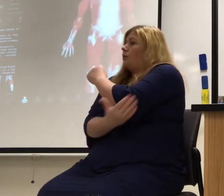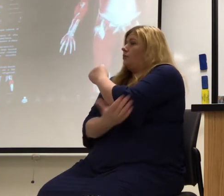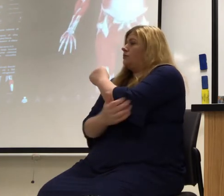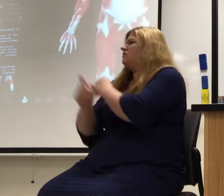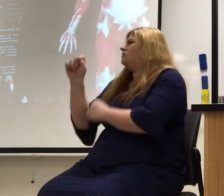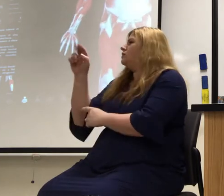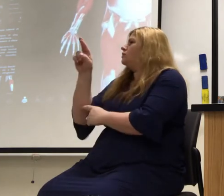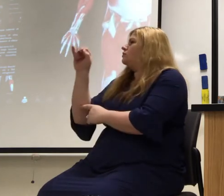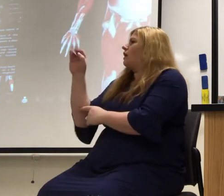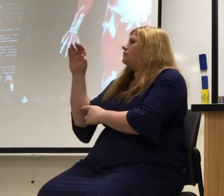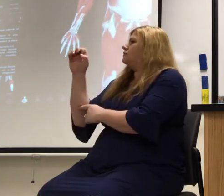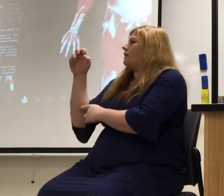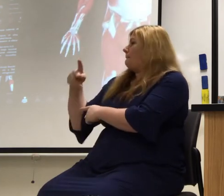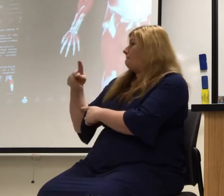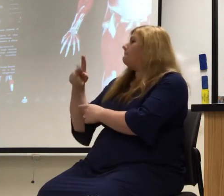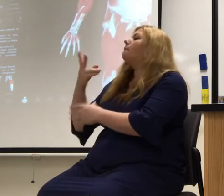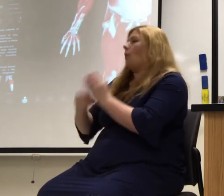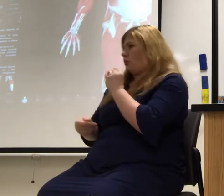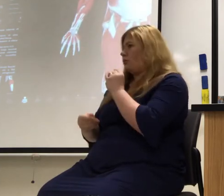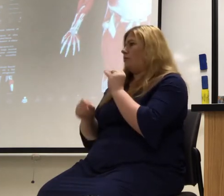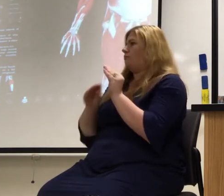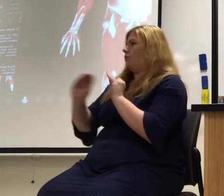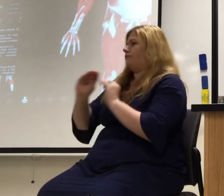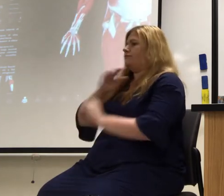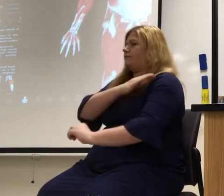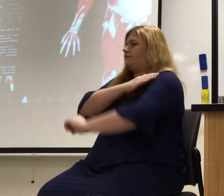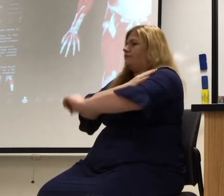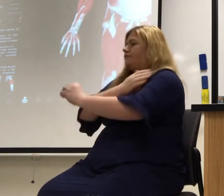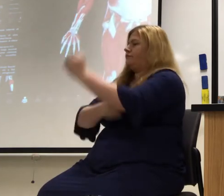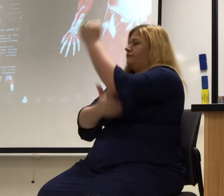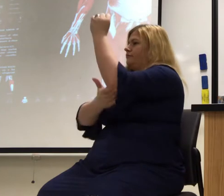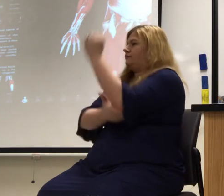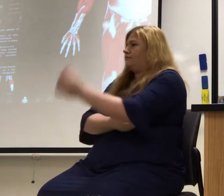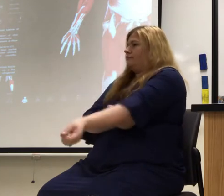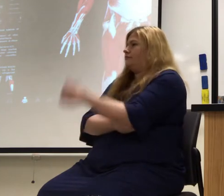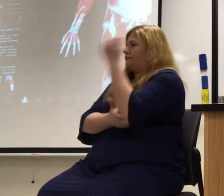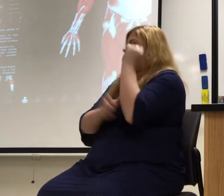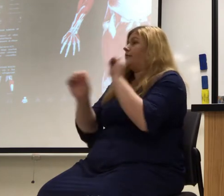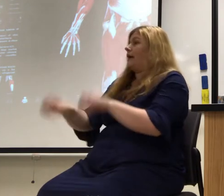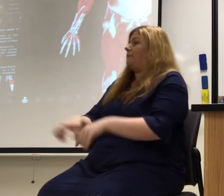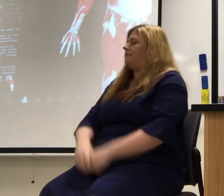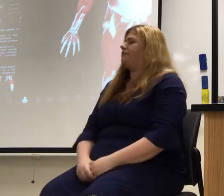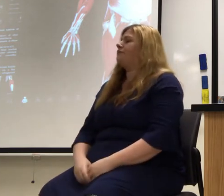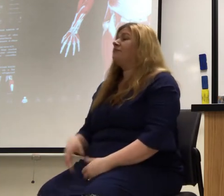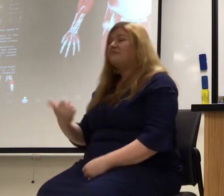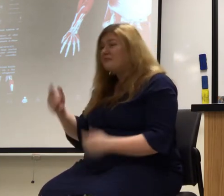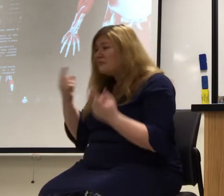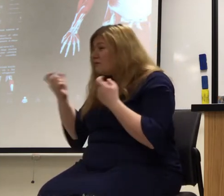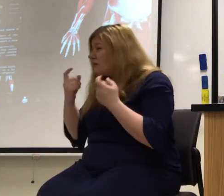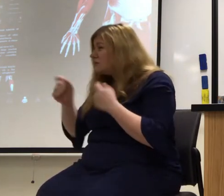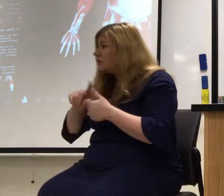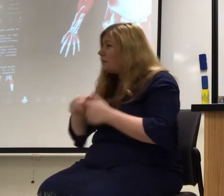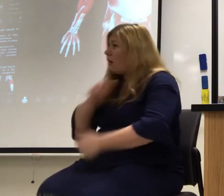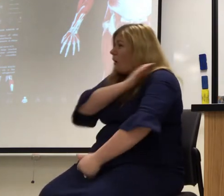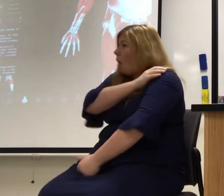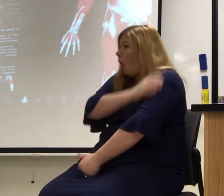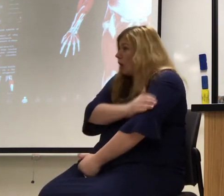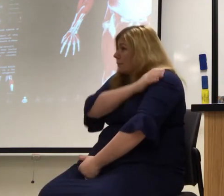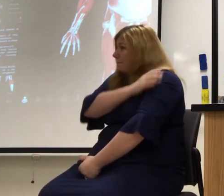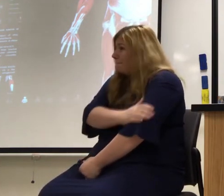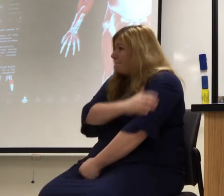So if there are no more questions, I'm going to move on. Do you have any questions about these three muscles? We're going to move from arm to forearm now.